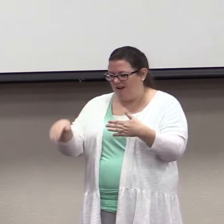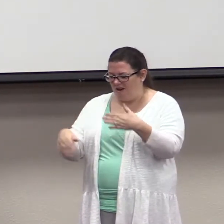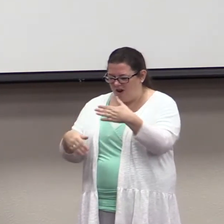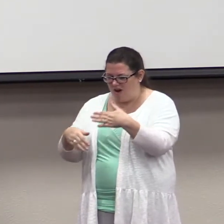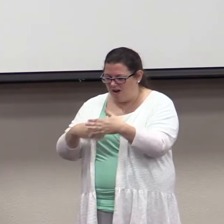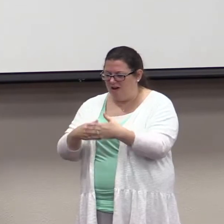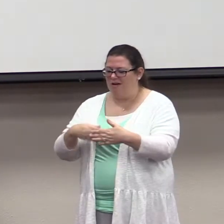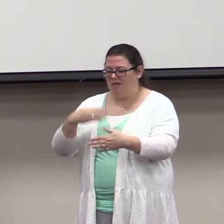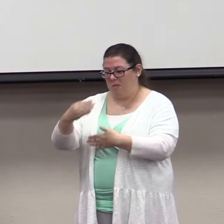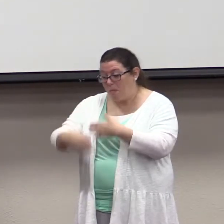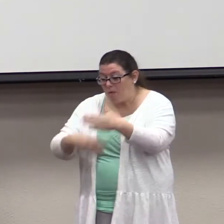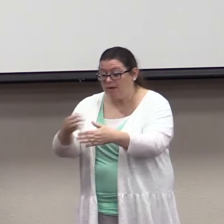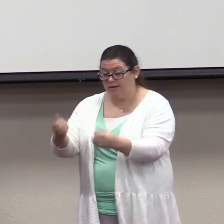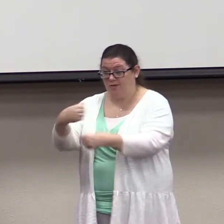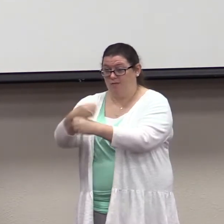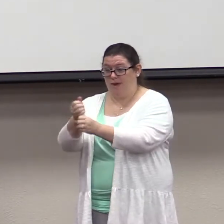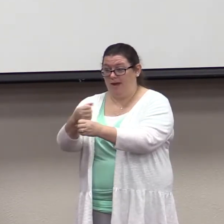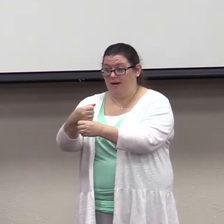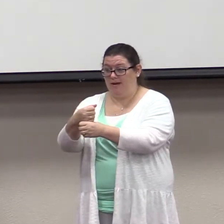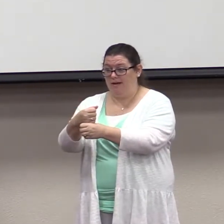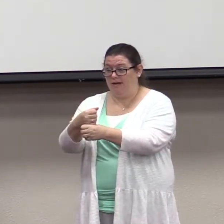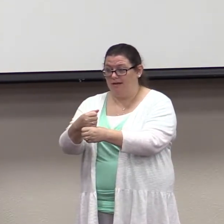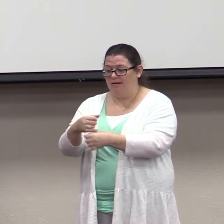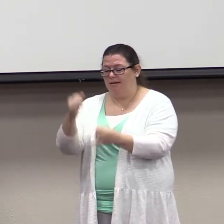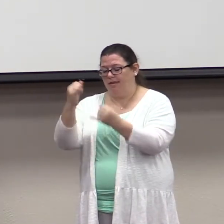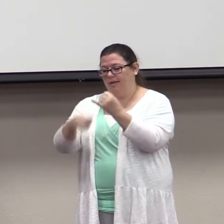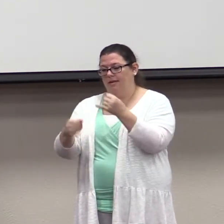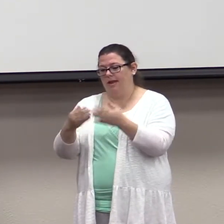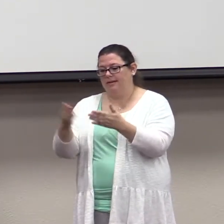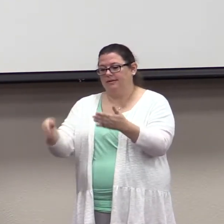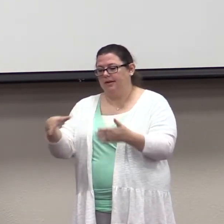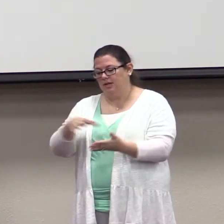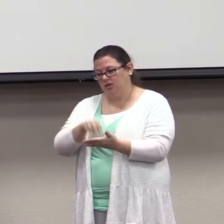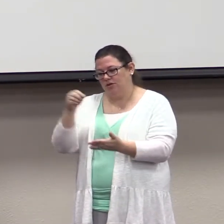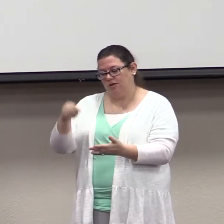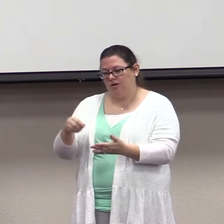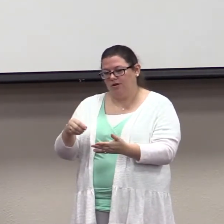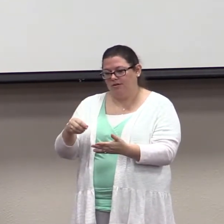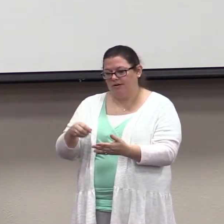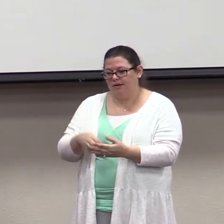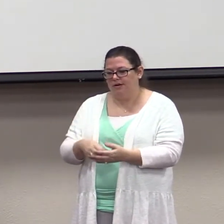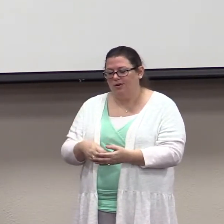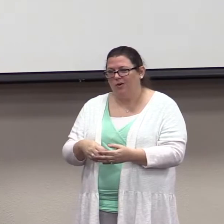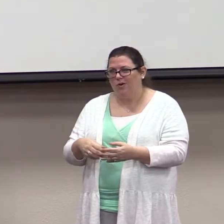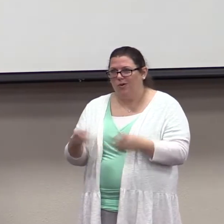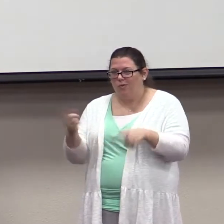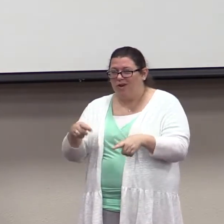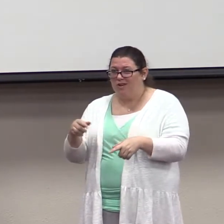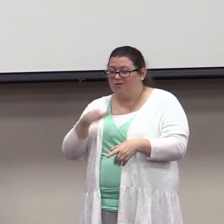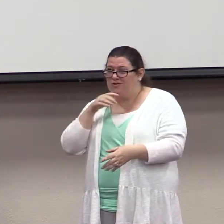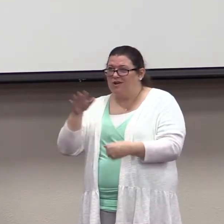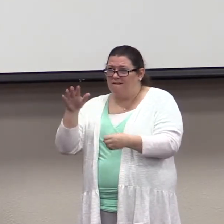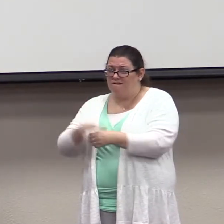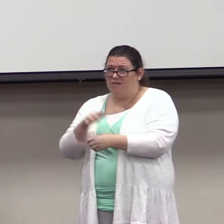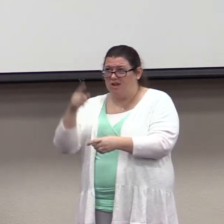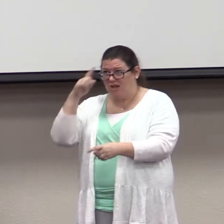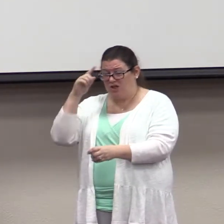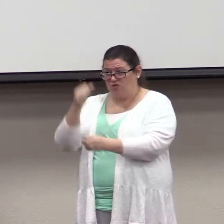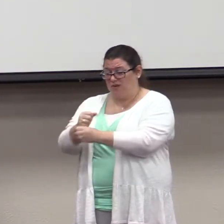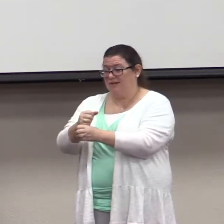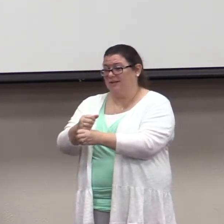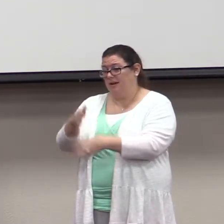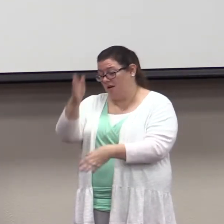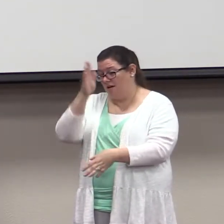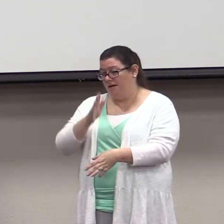can learn from Joshua was what happens when you don't fully trust in God over everything else. In Exodus